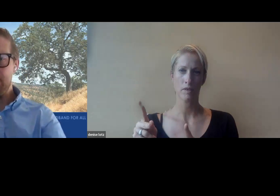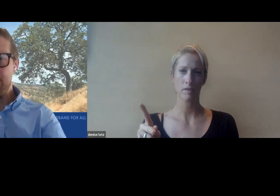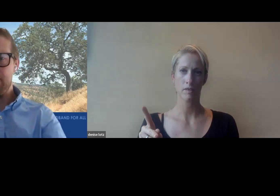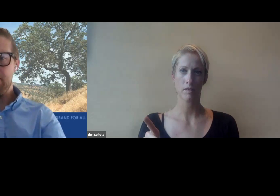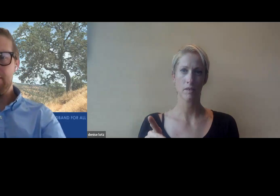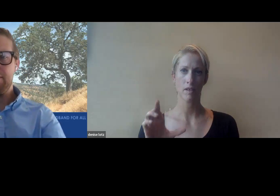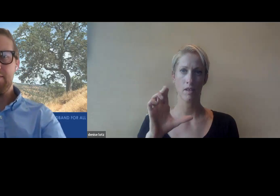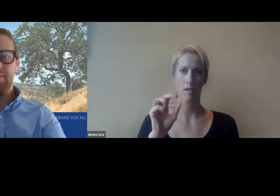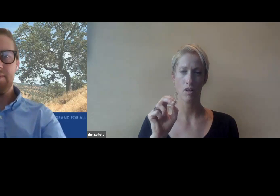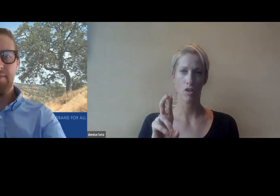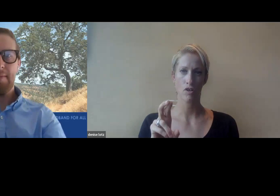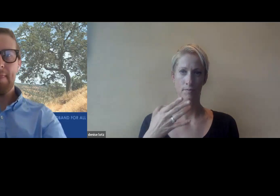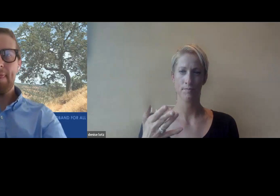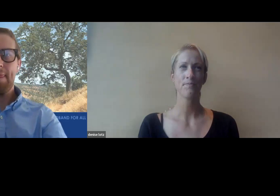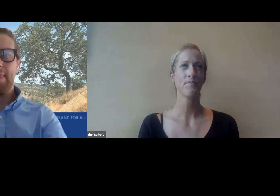Connor?